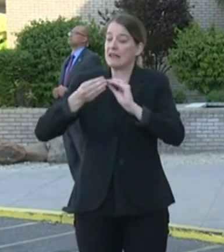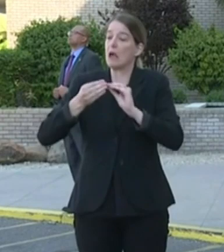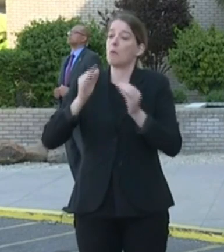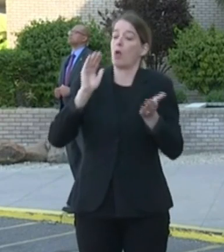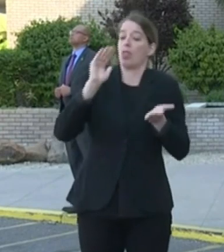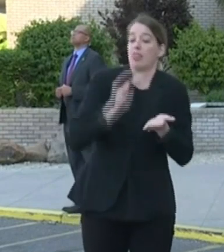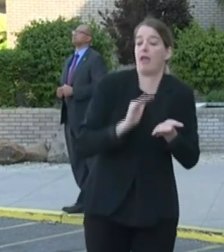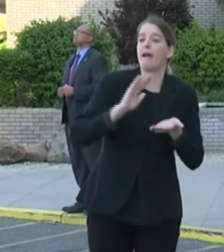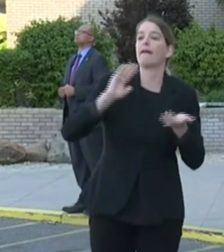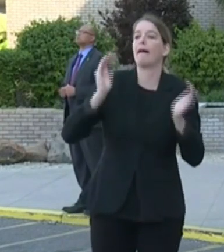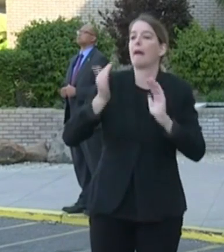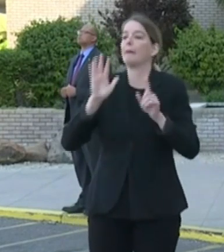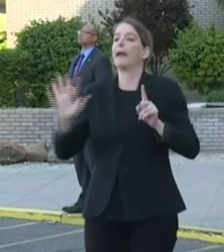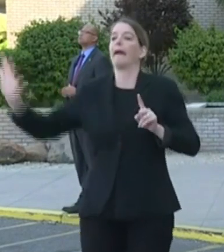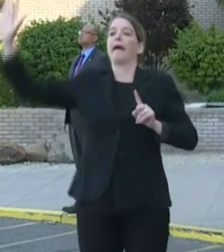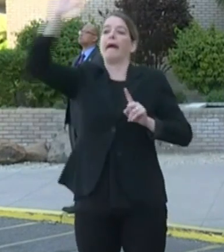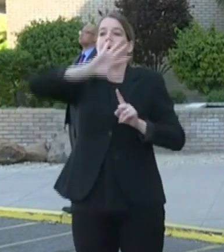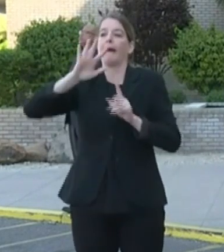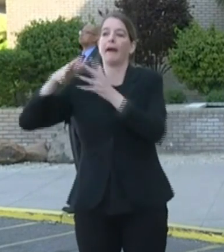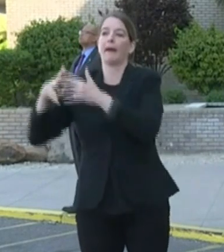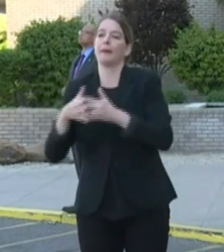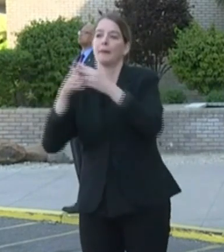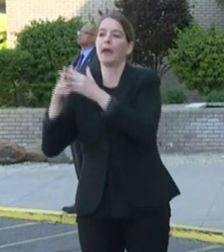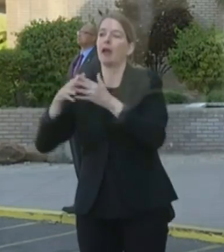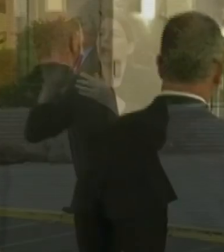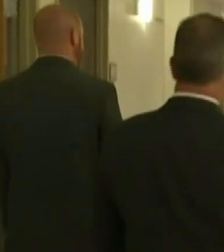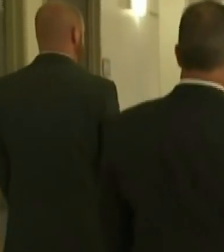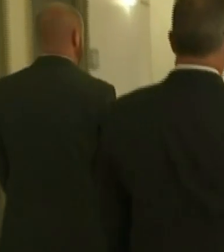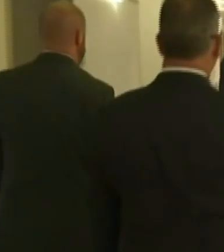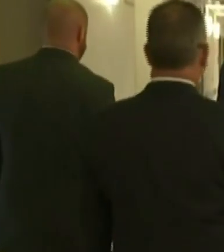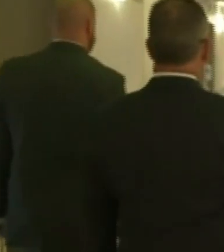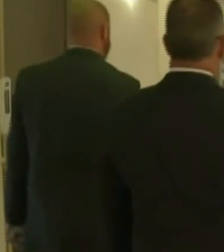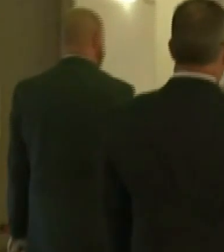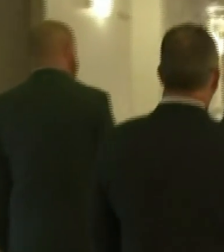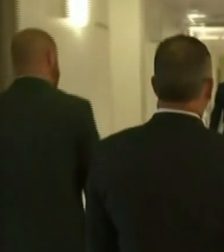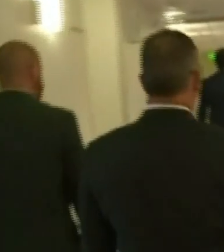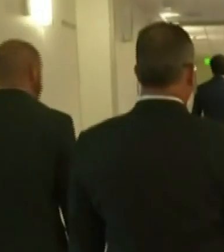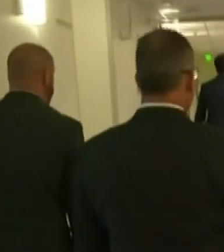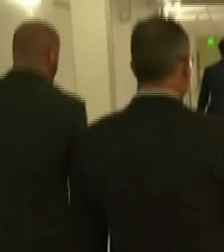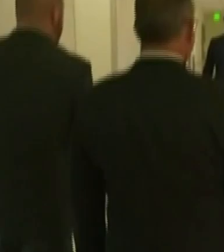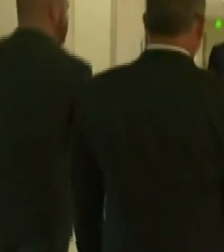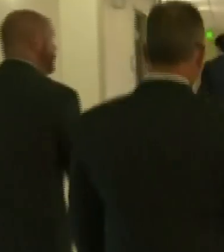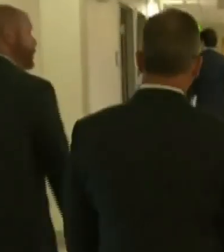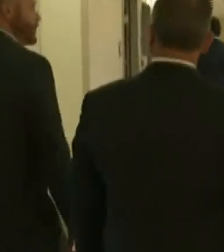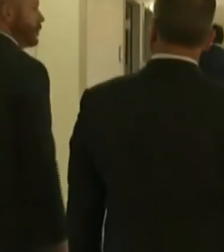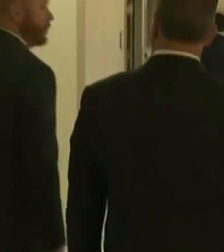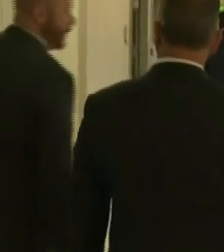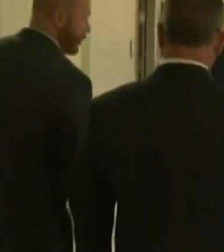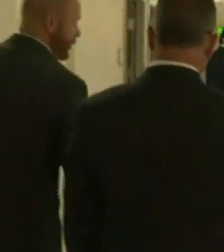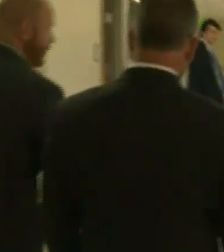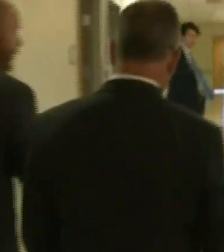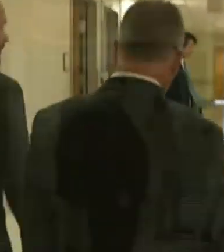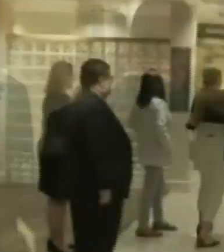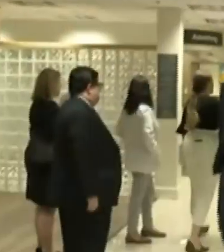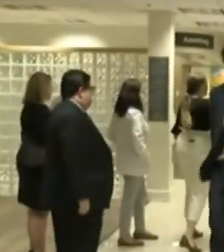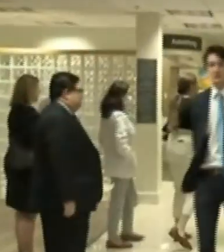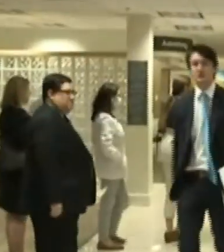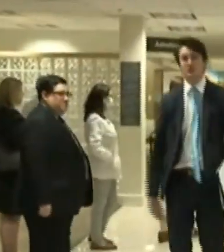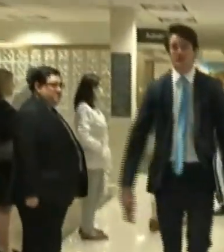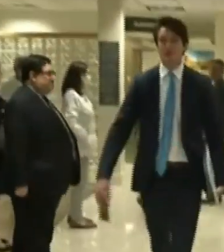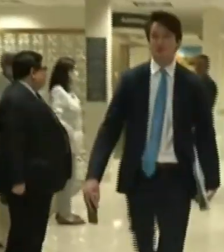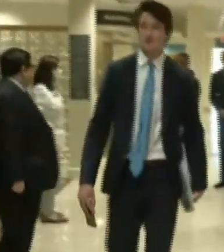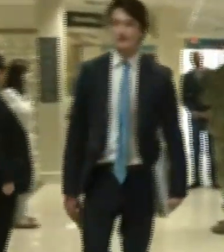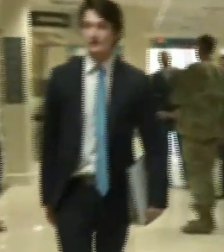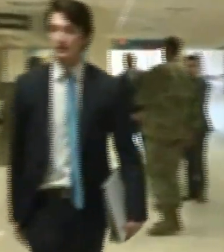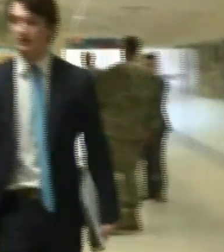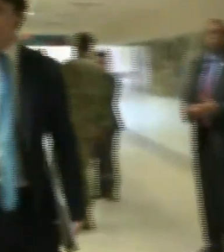continue to see proof that Arizonans are practicing physical distancing. Now the goal is to make sure this hospital is never used. Our hope